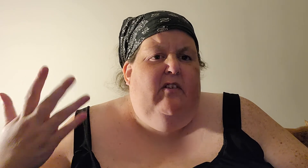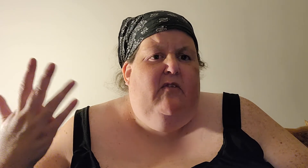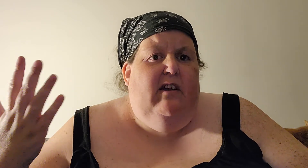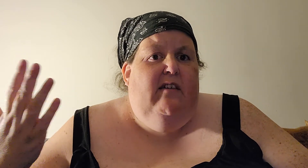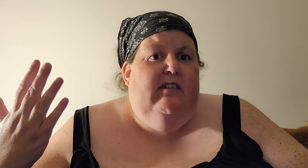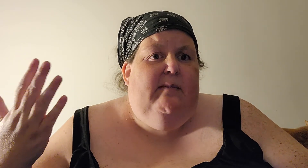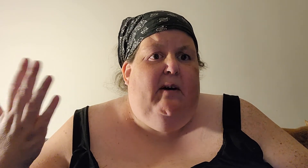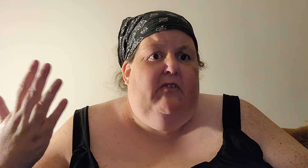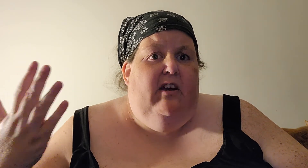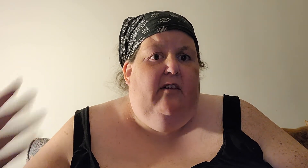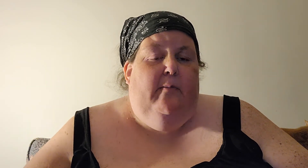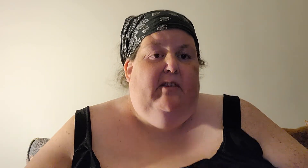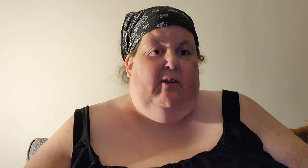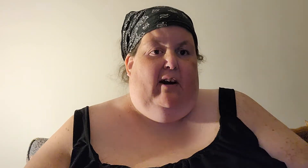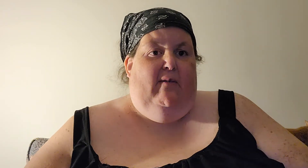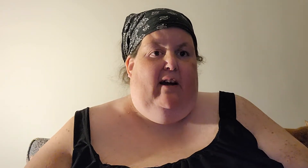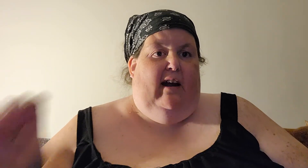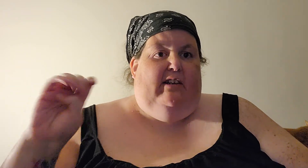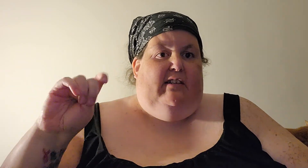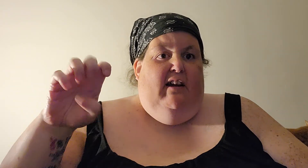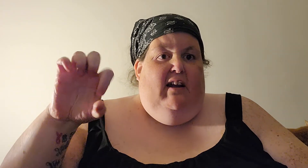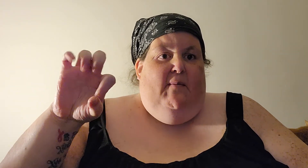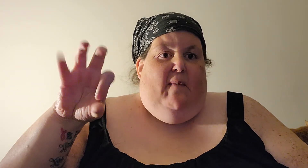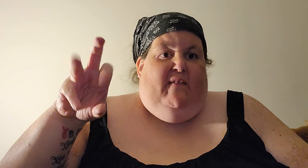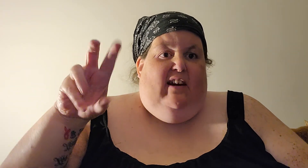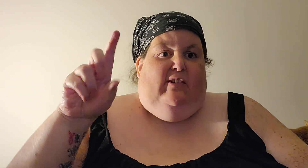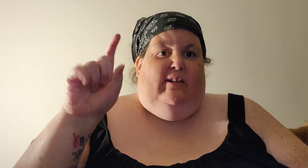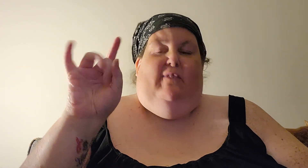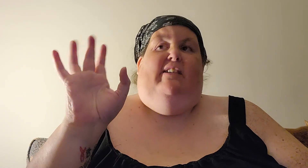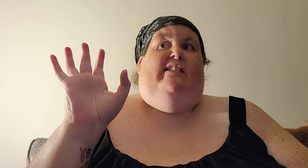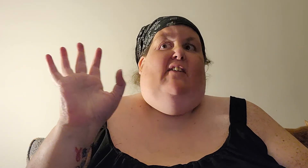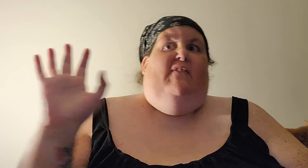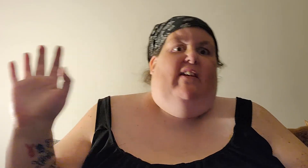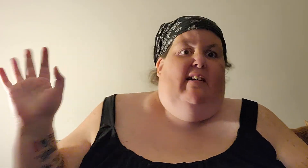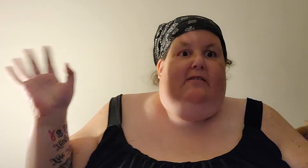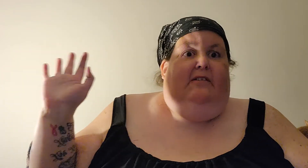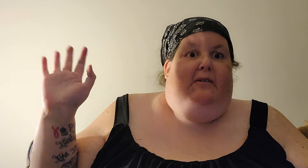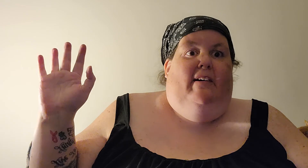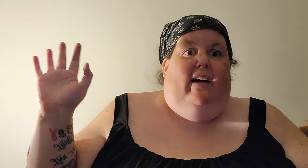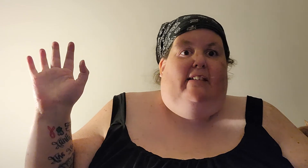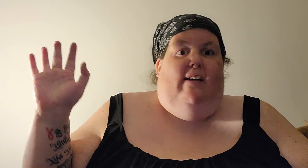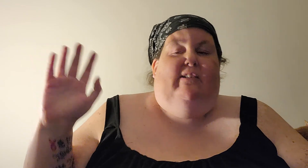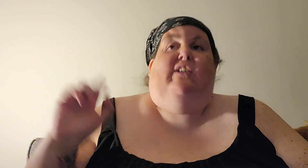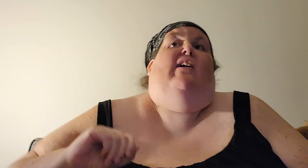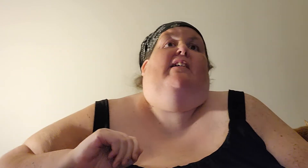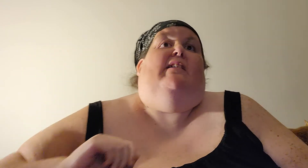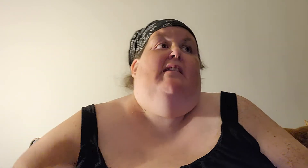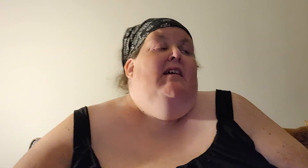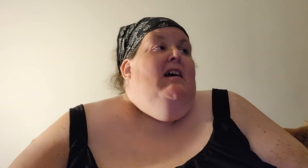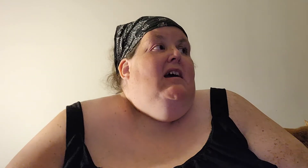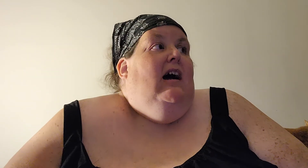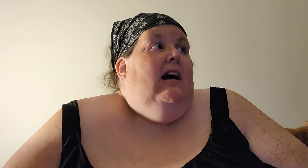if I even spelt the alphabet the right way. My fingers were doing stuff and I don't know as I was talking.